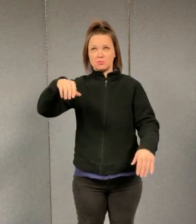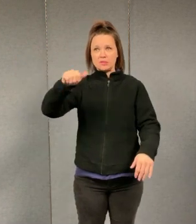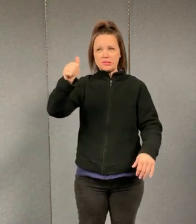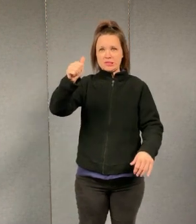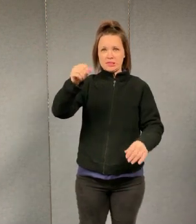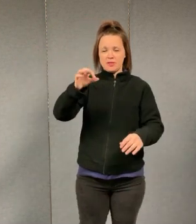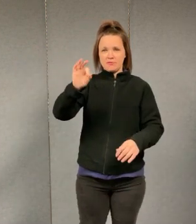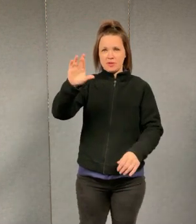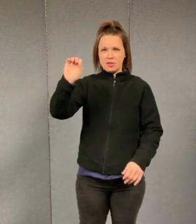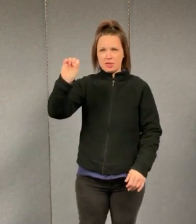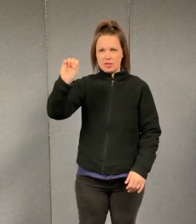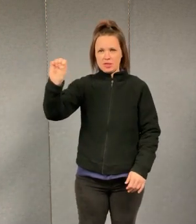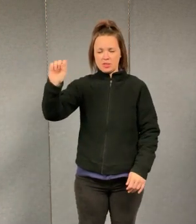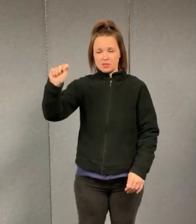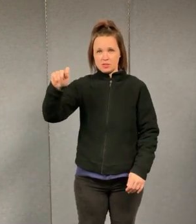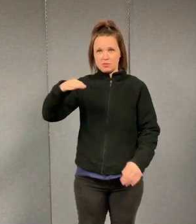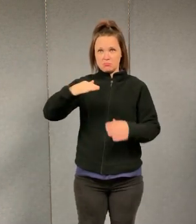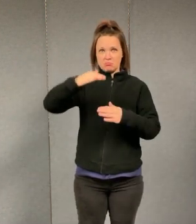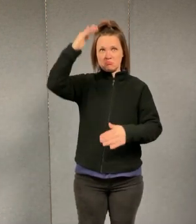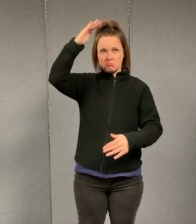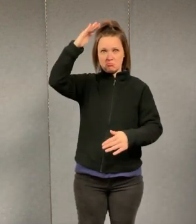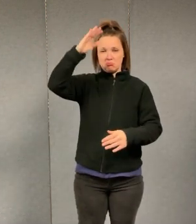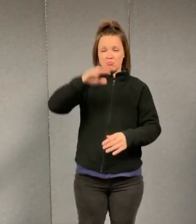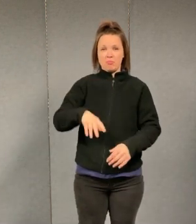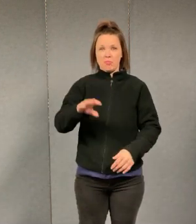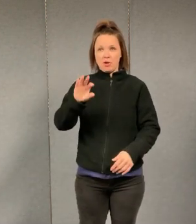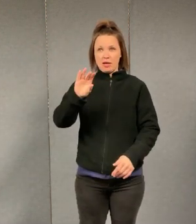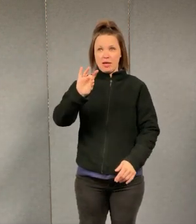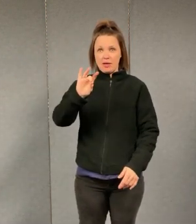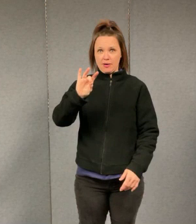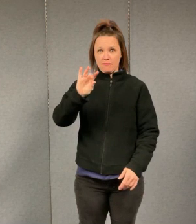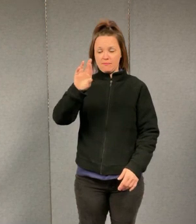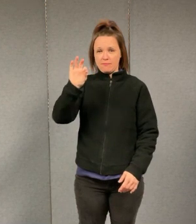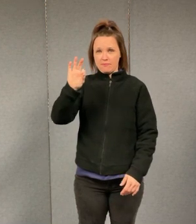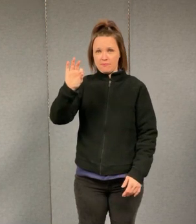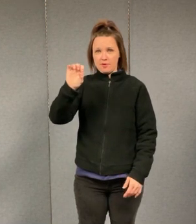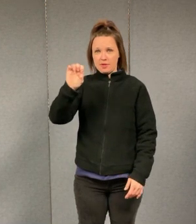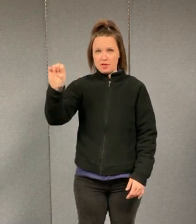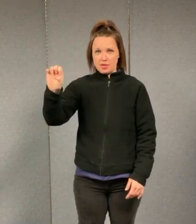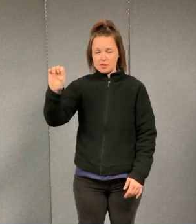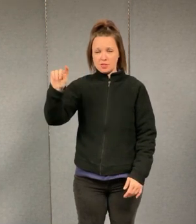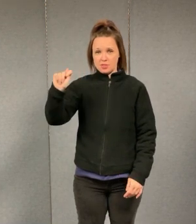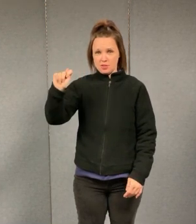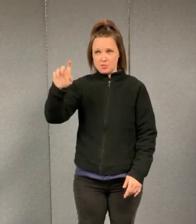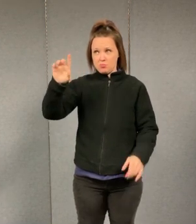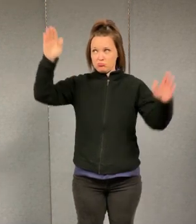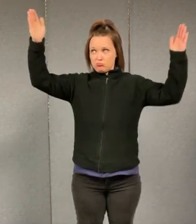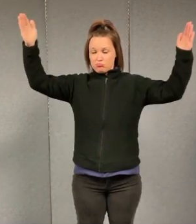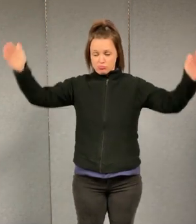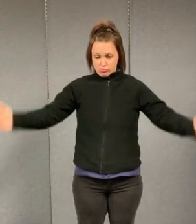walls will be equal in size. So after we find the area of one wall, we can